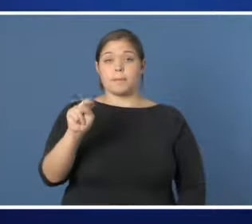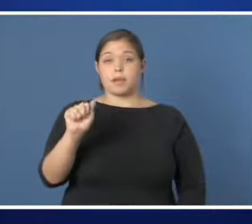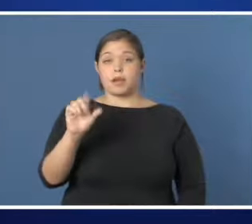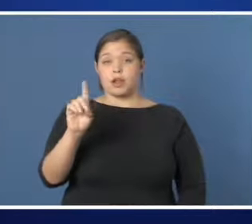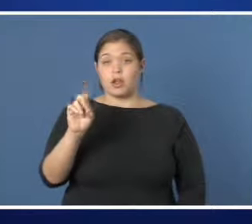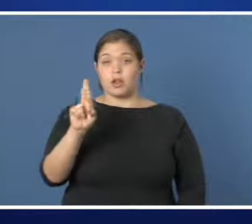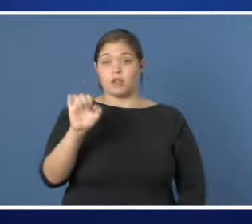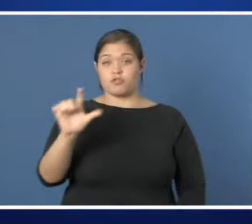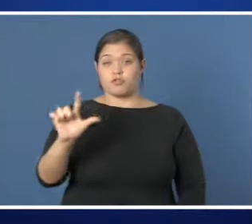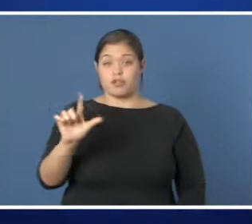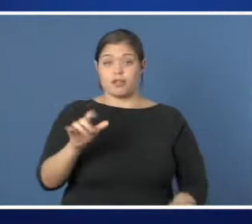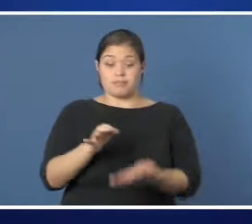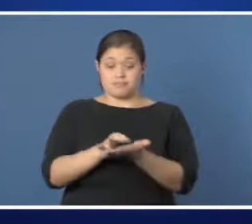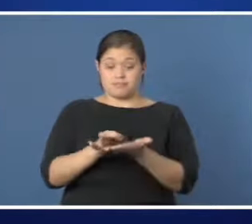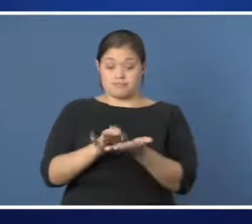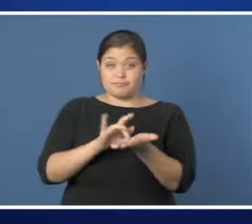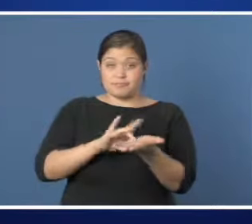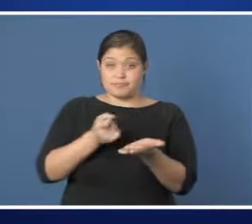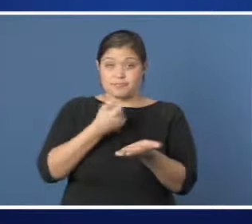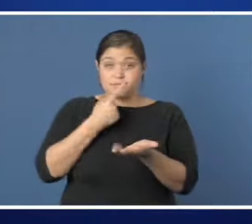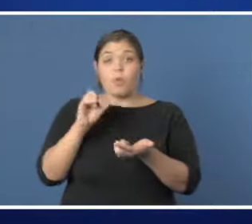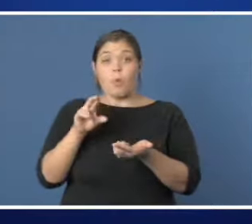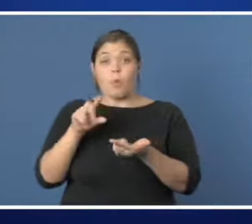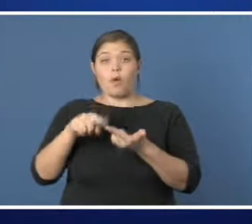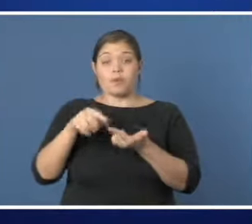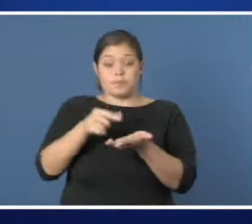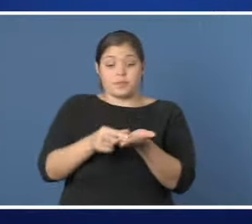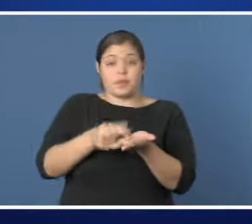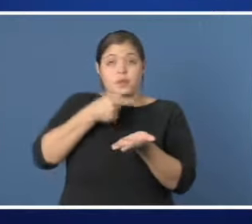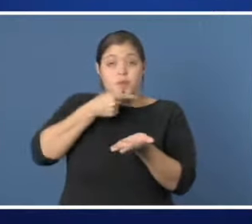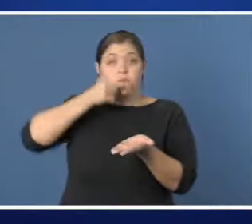Benadryl capsules or liquid,